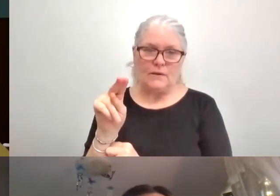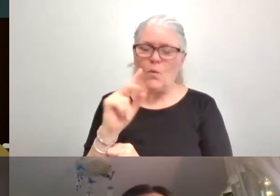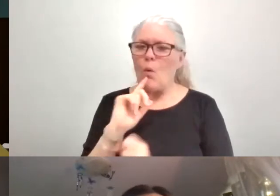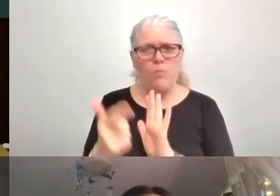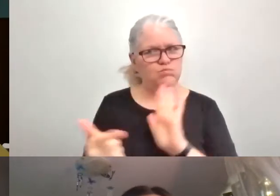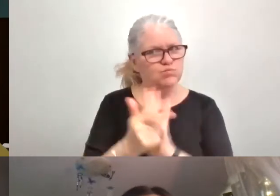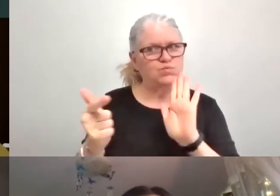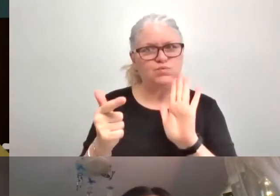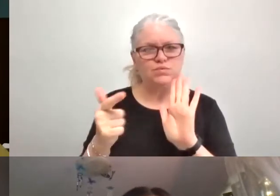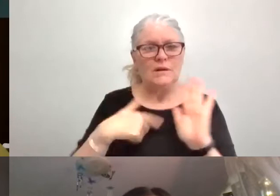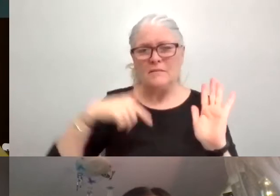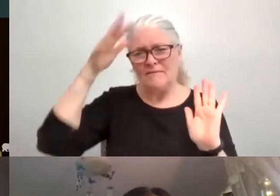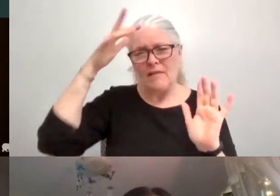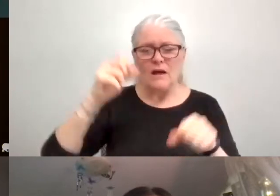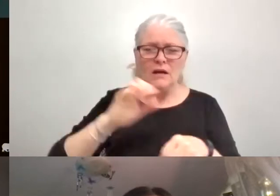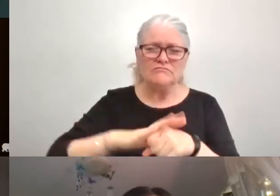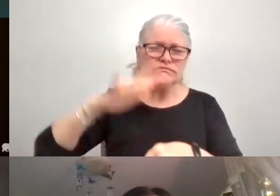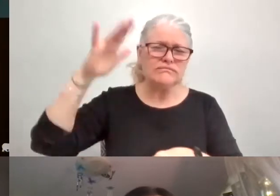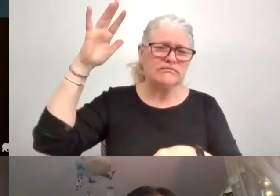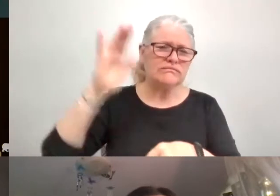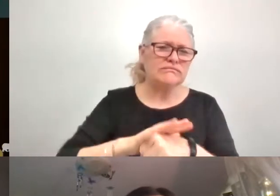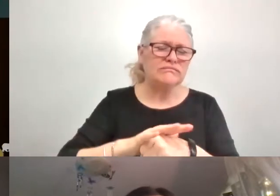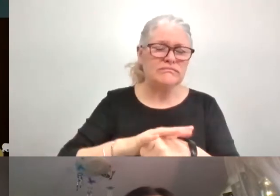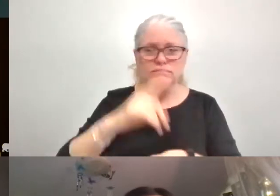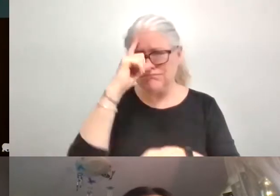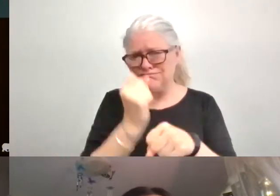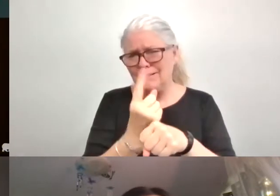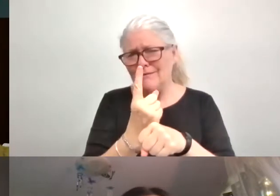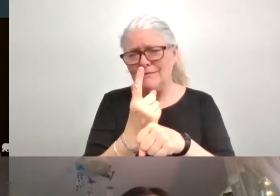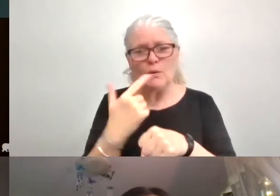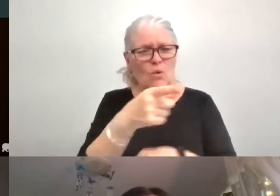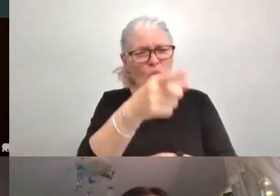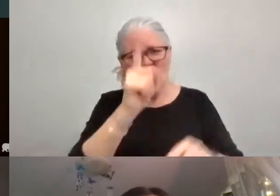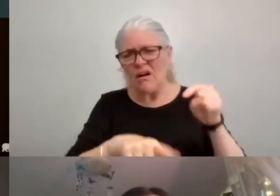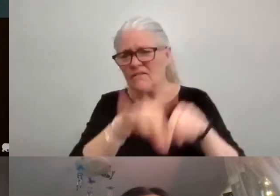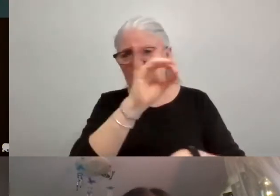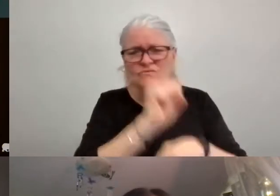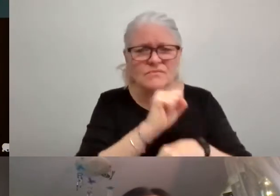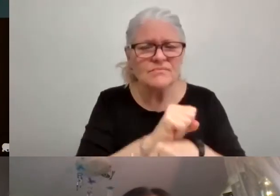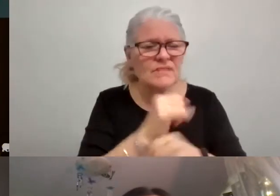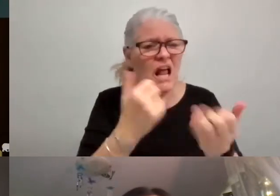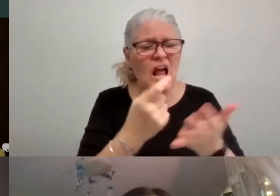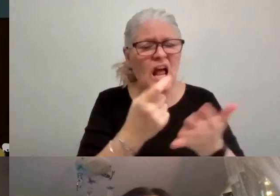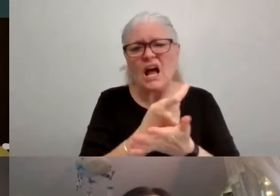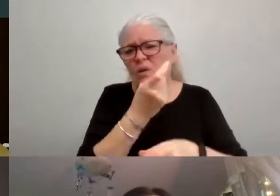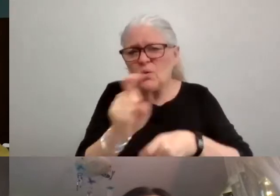was like freaking out. He goes, you're not going to get a job. You're not going to be able to pay your rent, like you've just ruined it. And by the way, this is the tattoo,